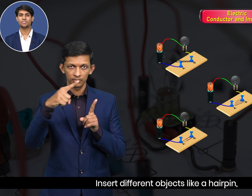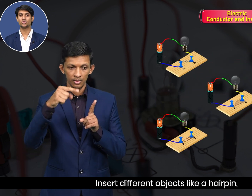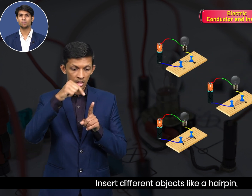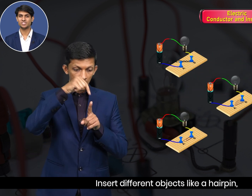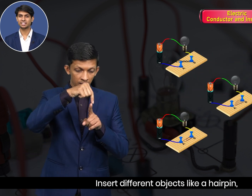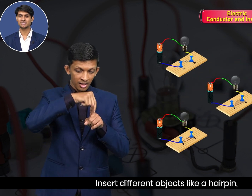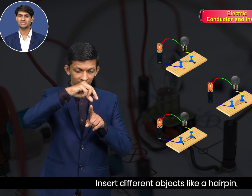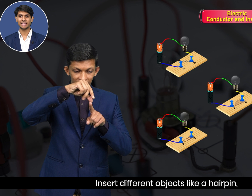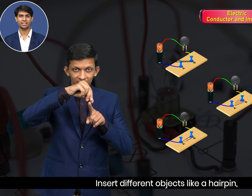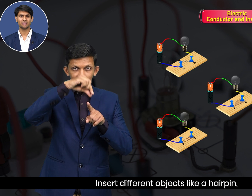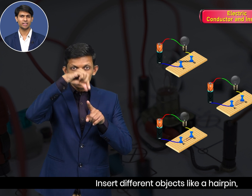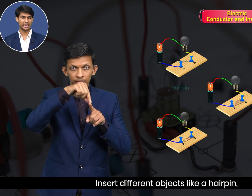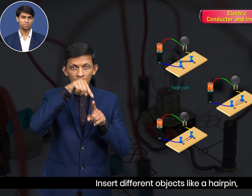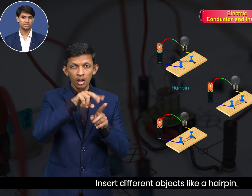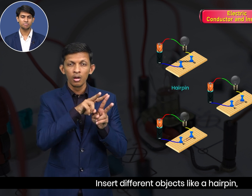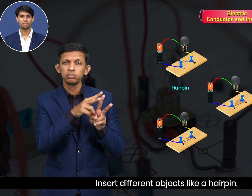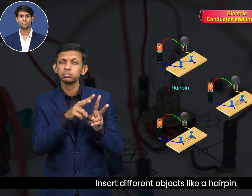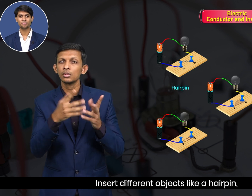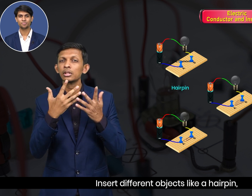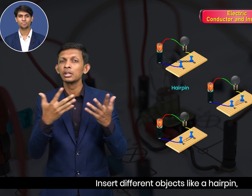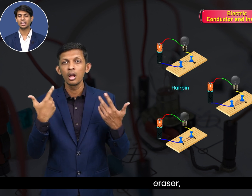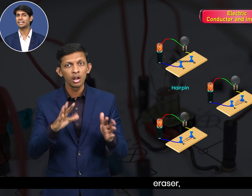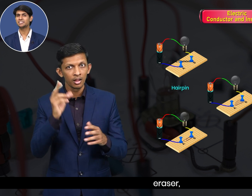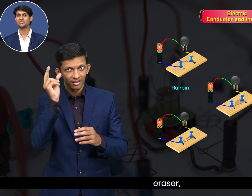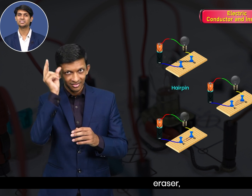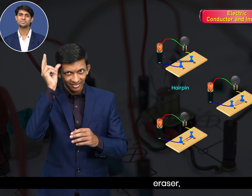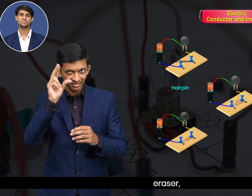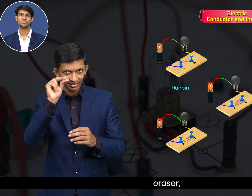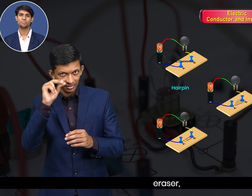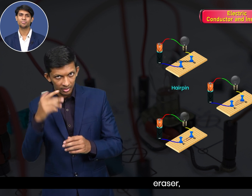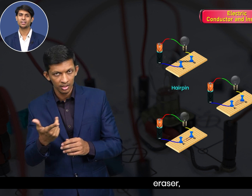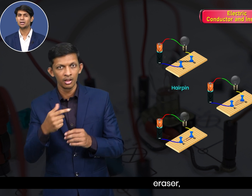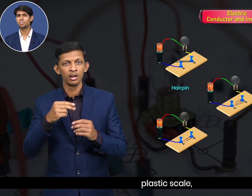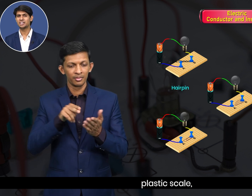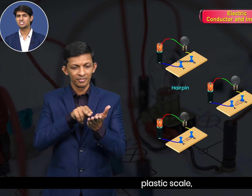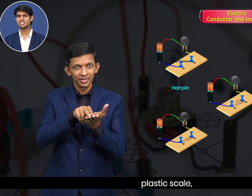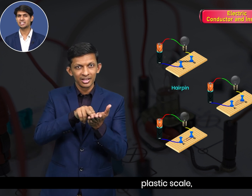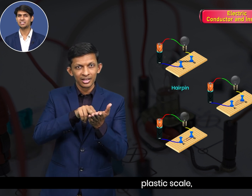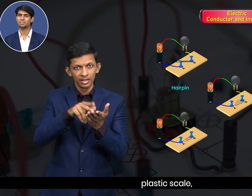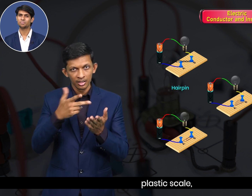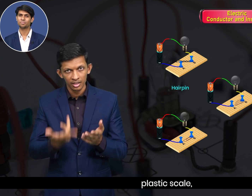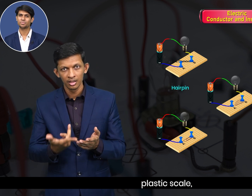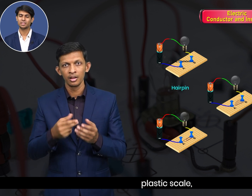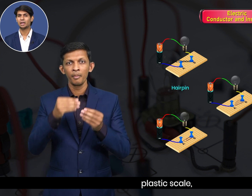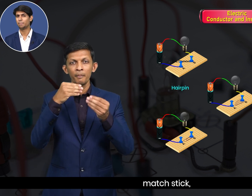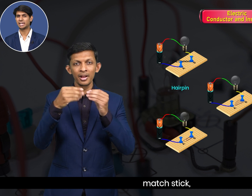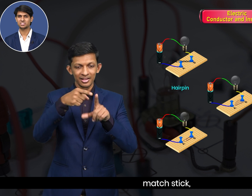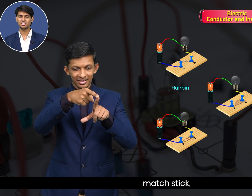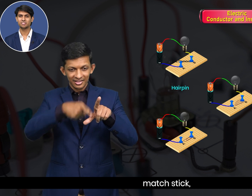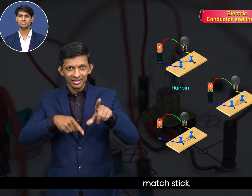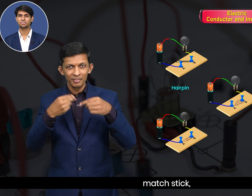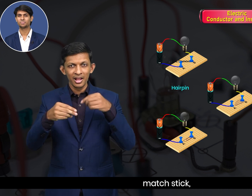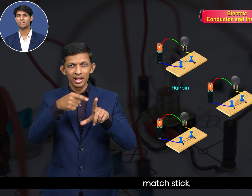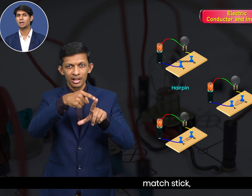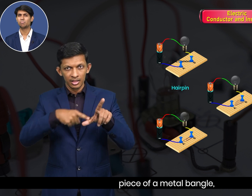Insert different objects like a hairpin, eraser, plastic scale,